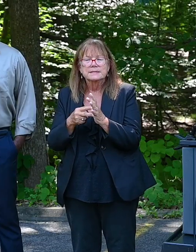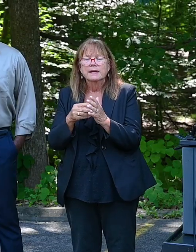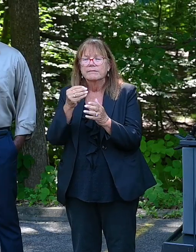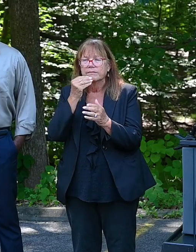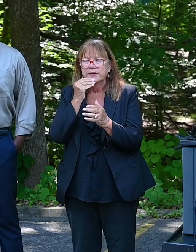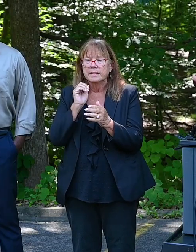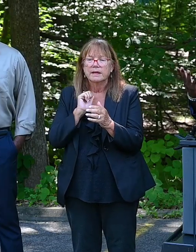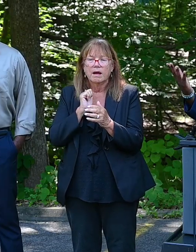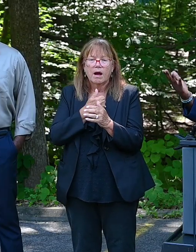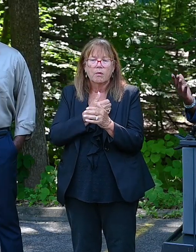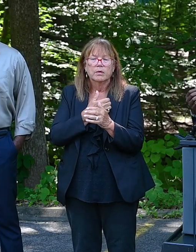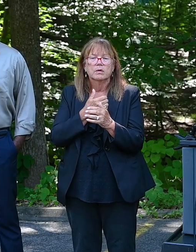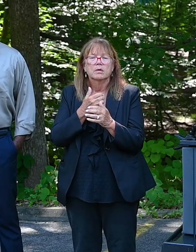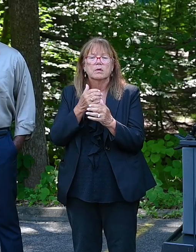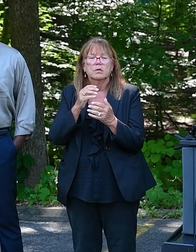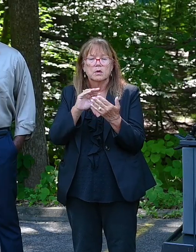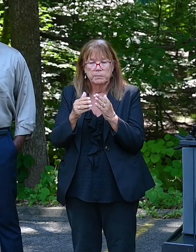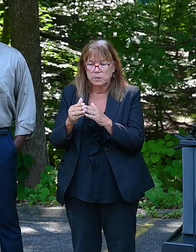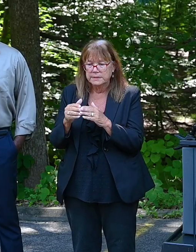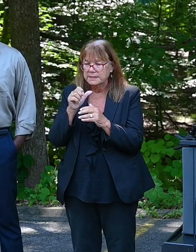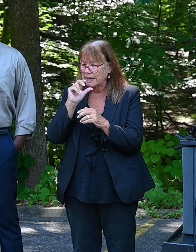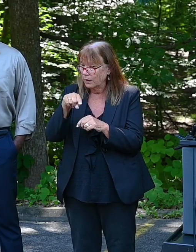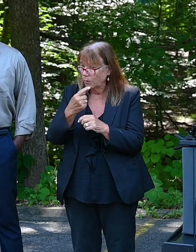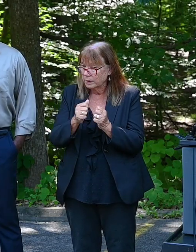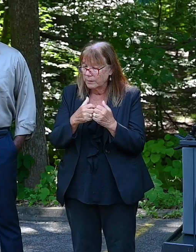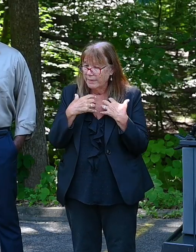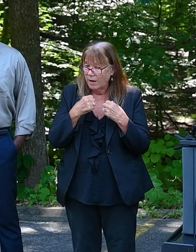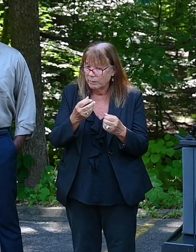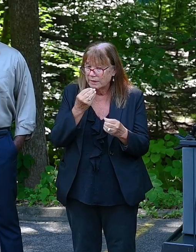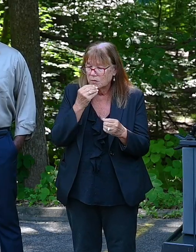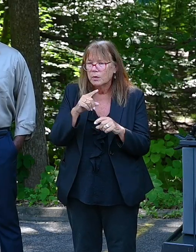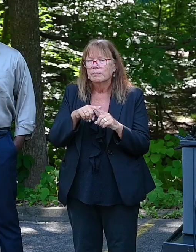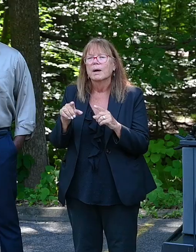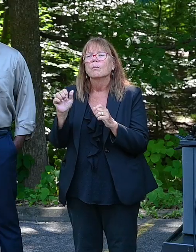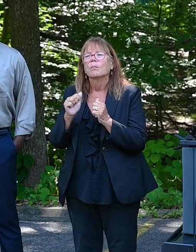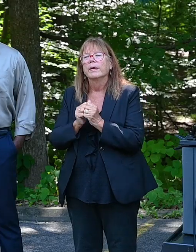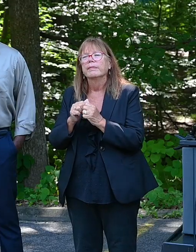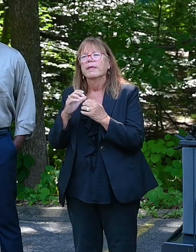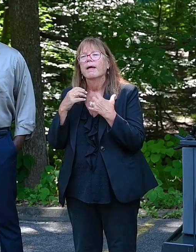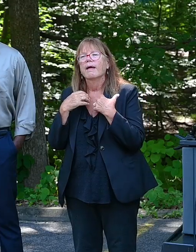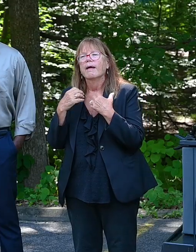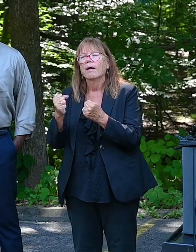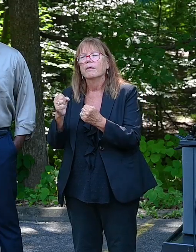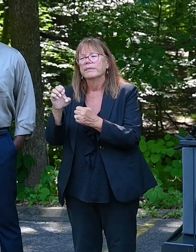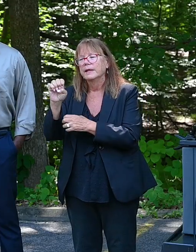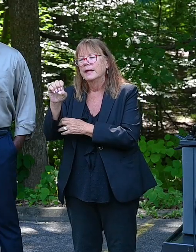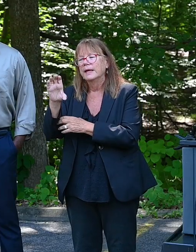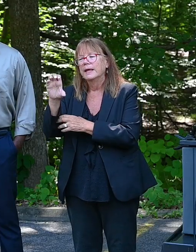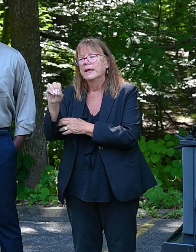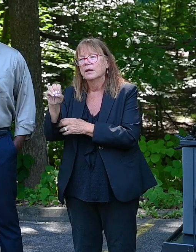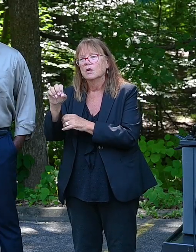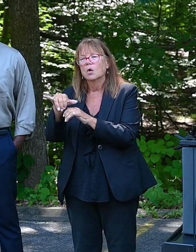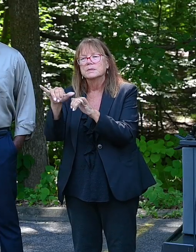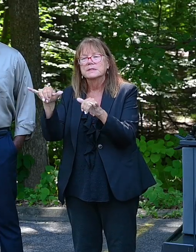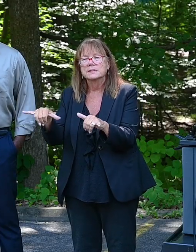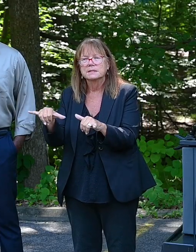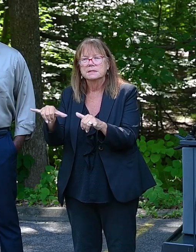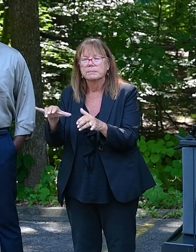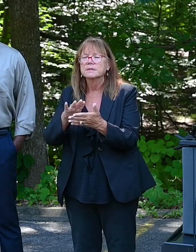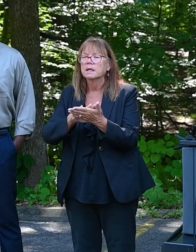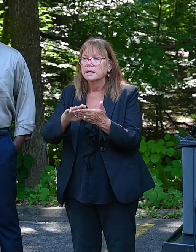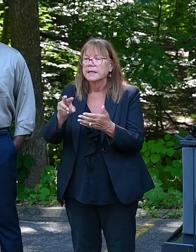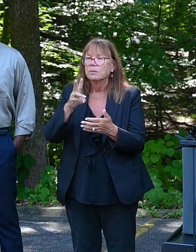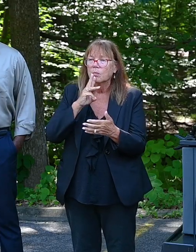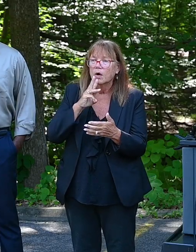healthy food, but with healthy ecosystems like this, where clean water runs, wildlife thrives, and every child has access to